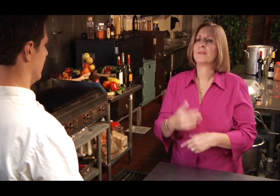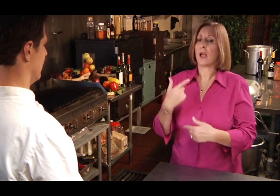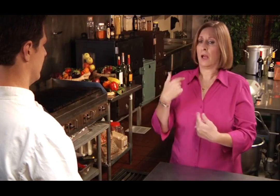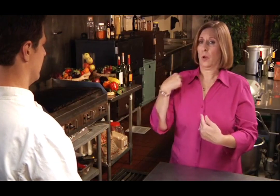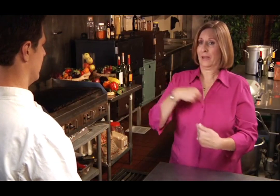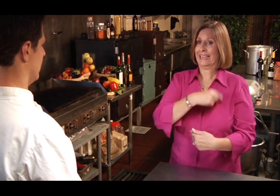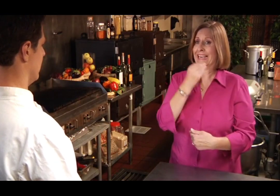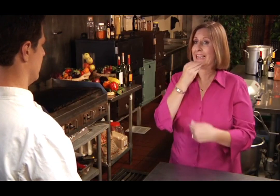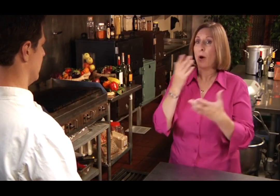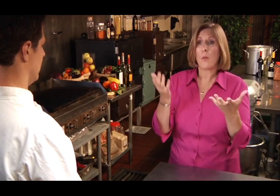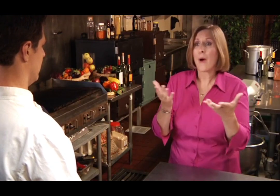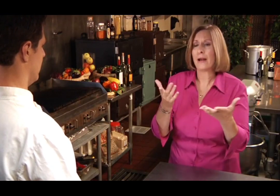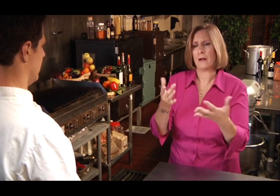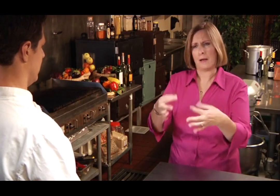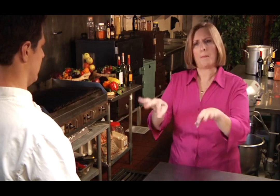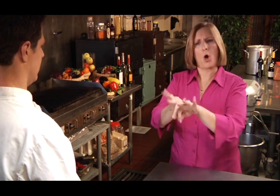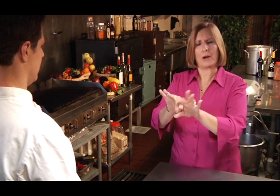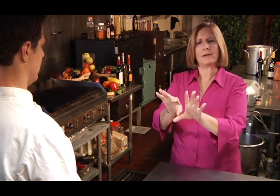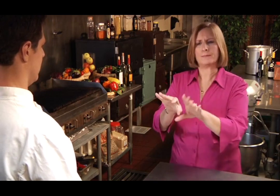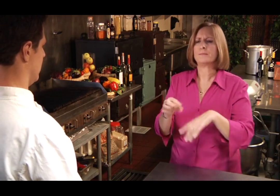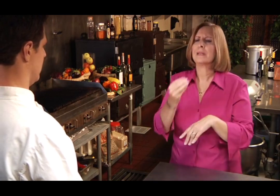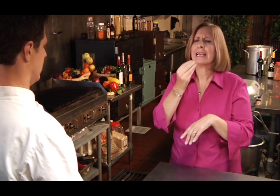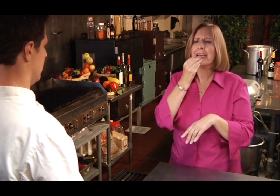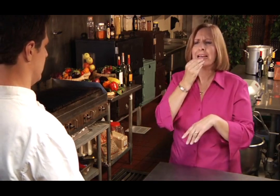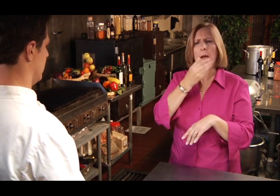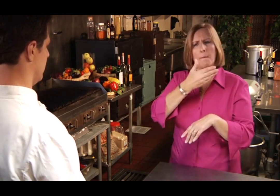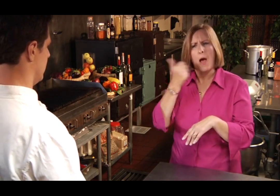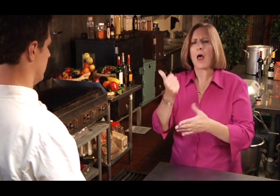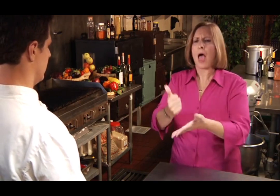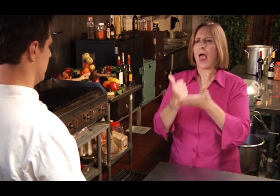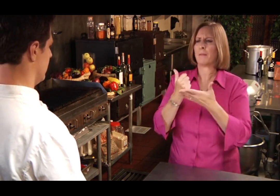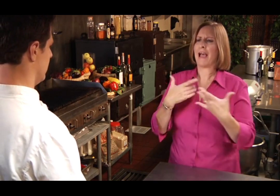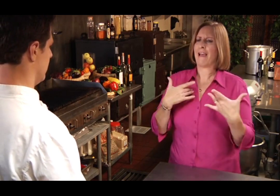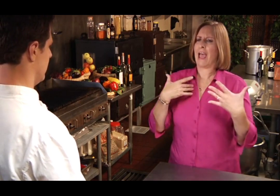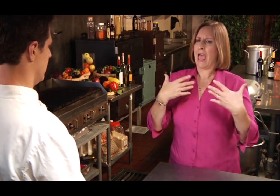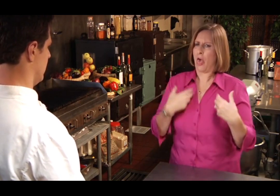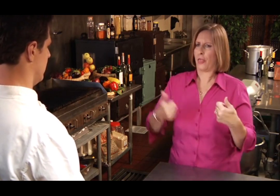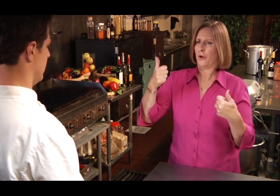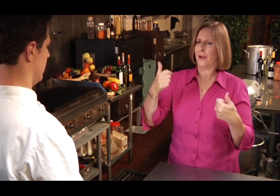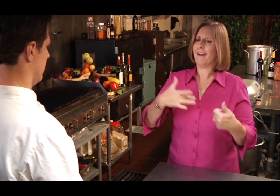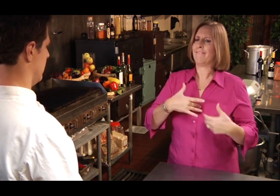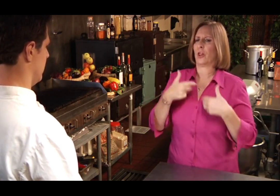right. What we eat is important. Eating better can help us be healthier and feel good.